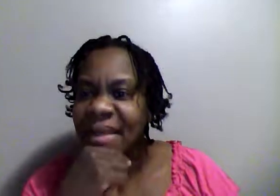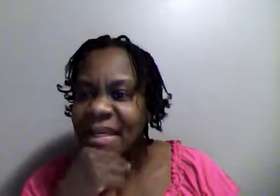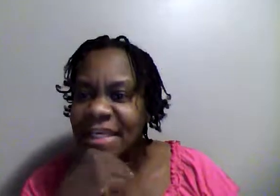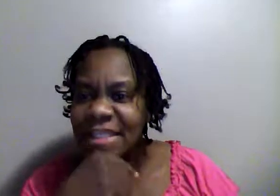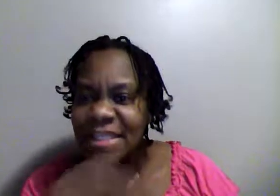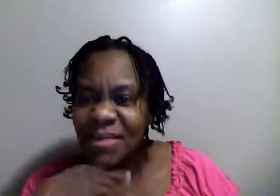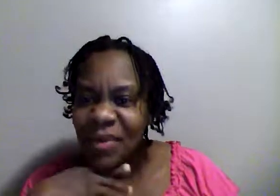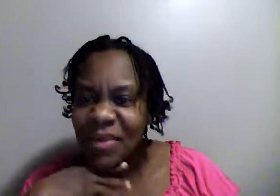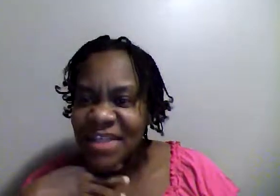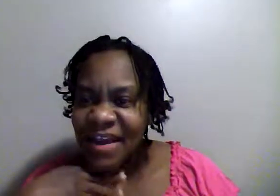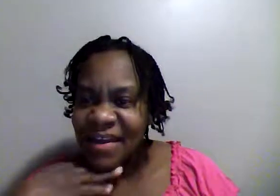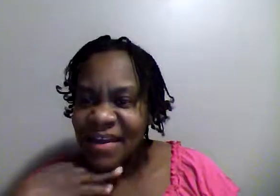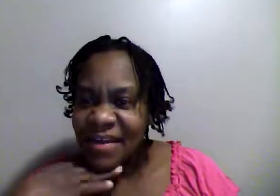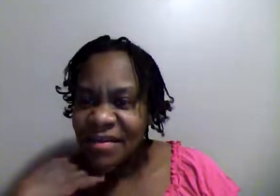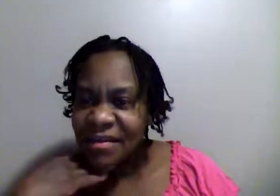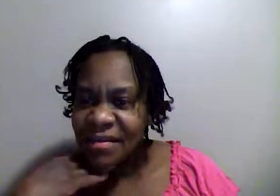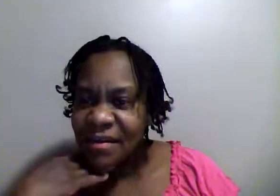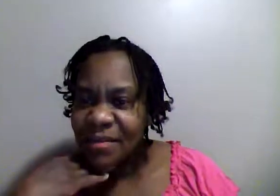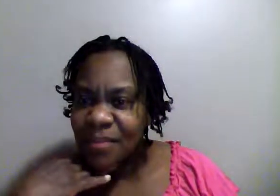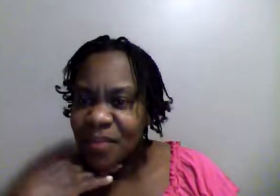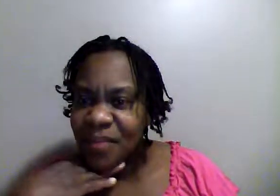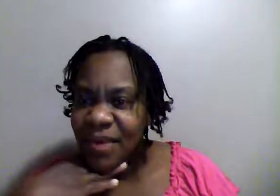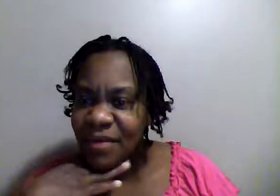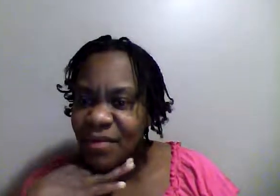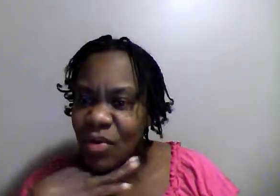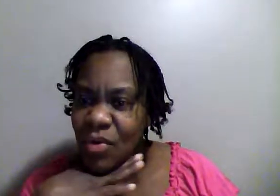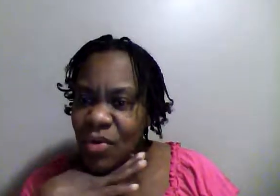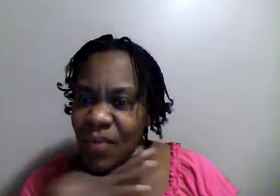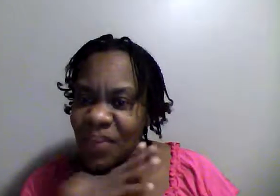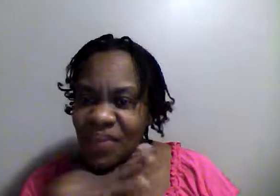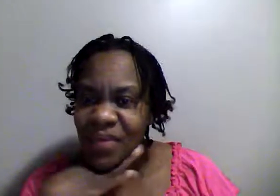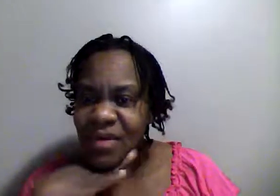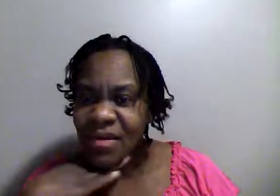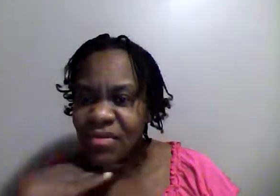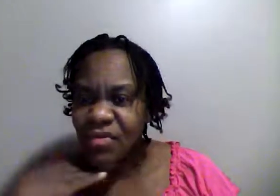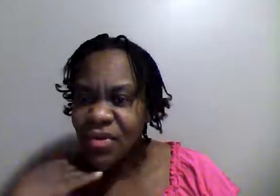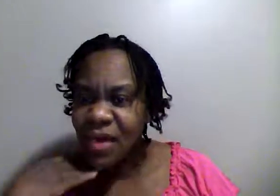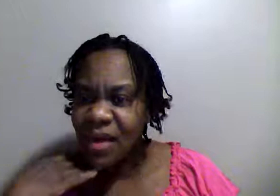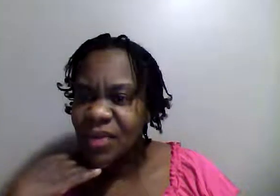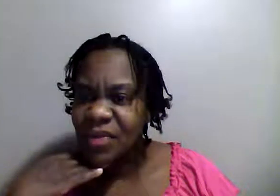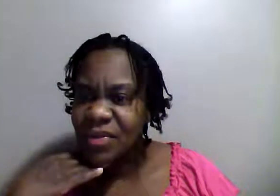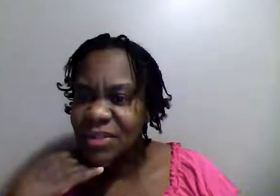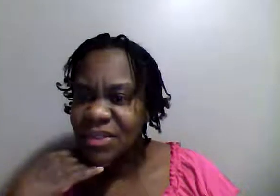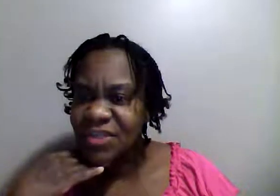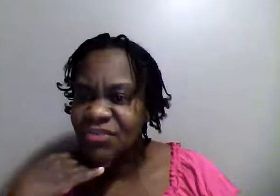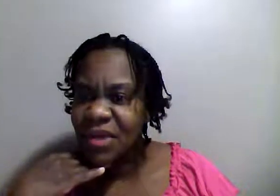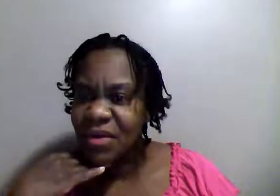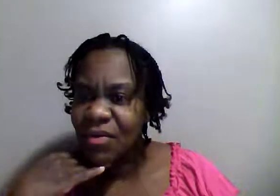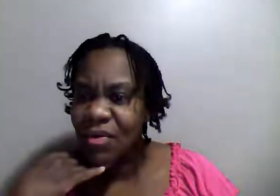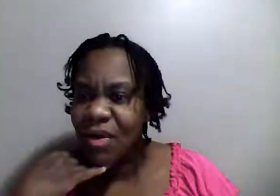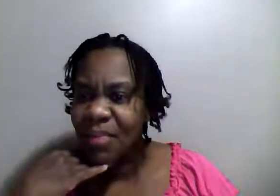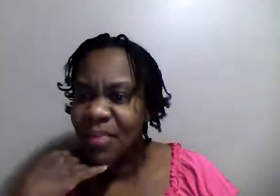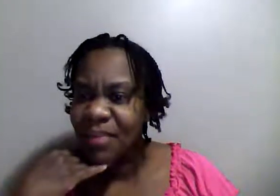Let's see, where was I? Um, I don't know. Do you all use string hookup?